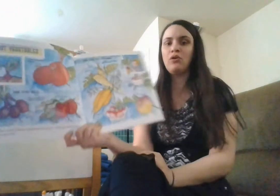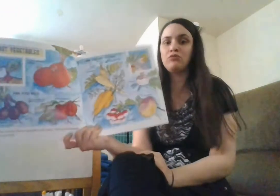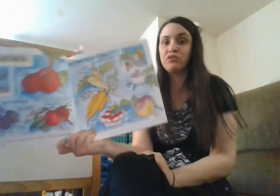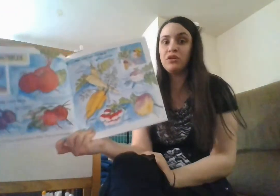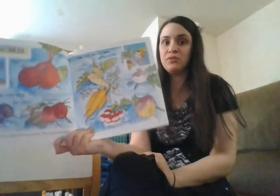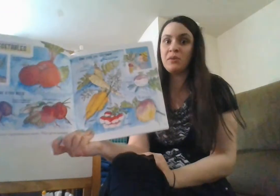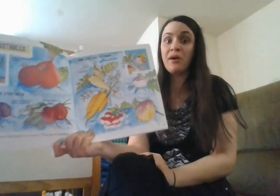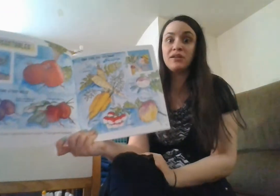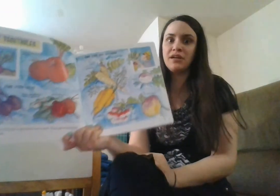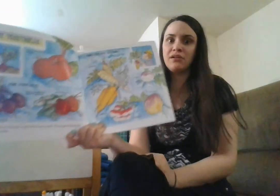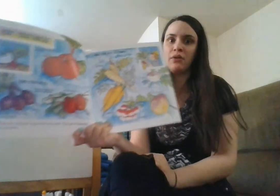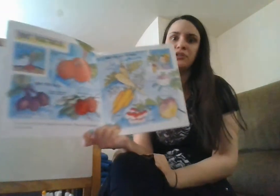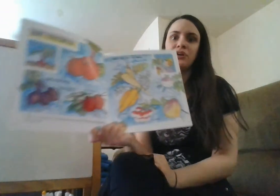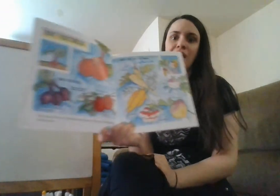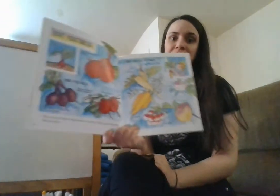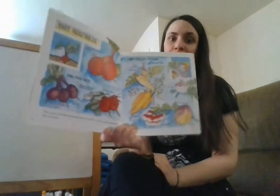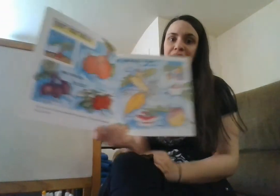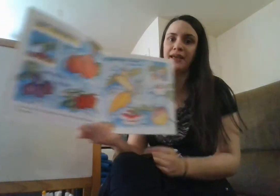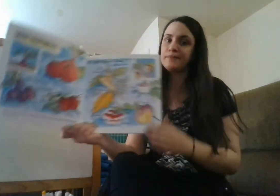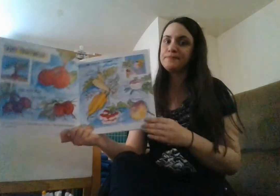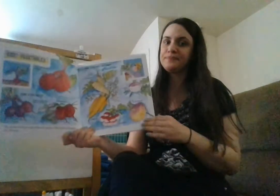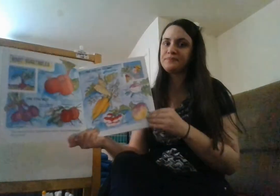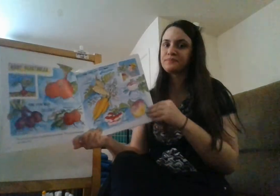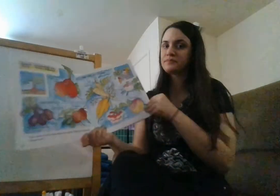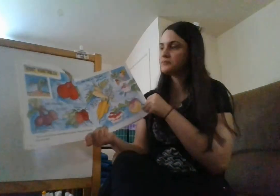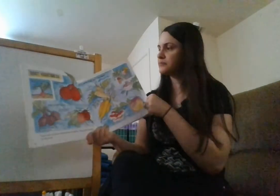all roots or parts that grow underground that we eat.